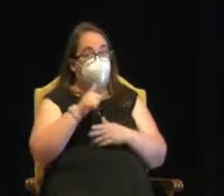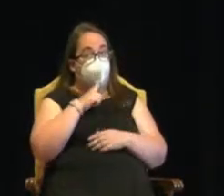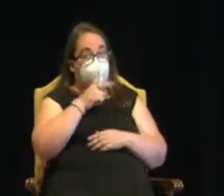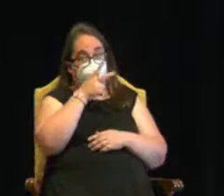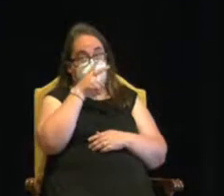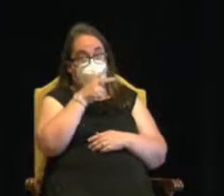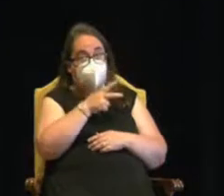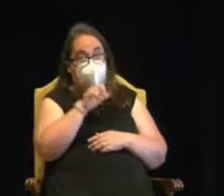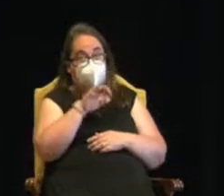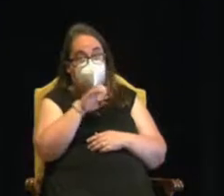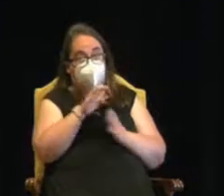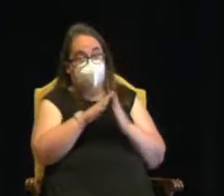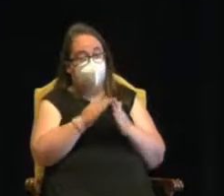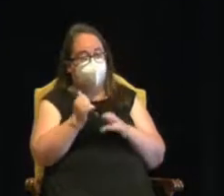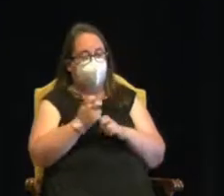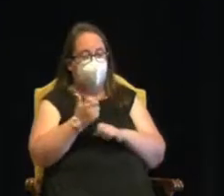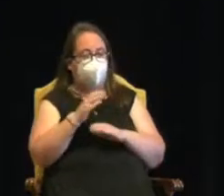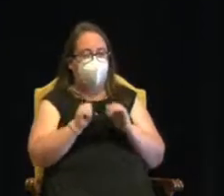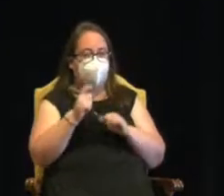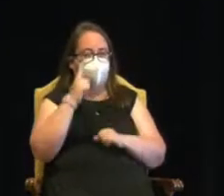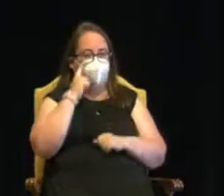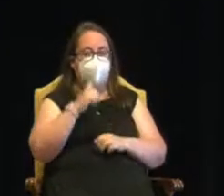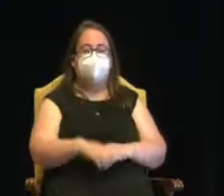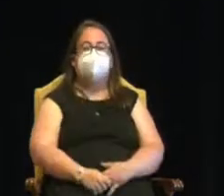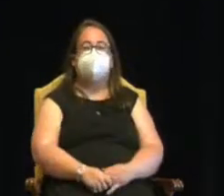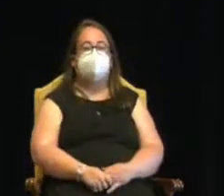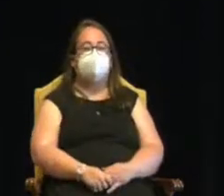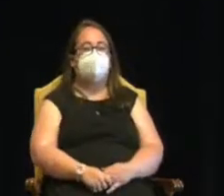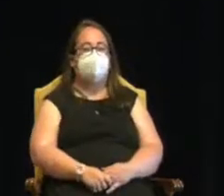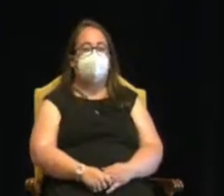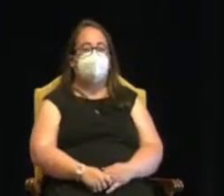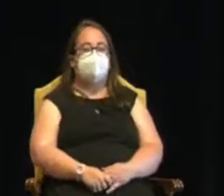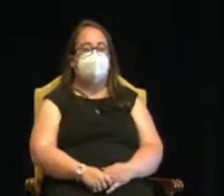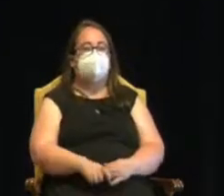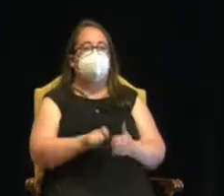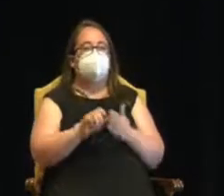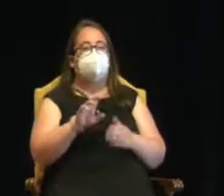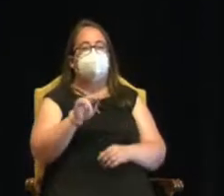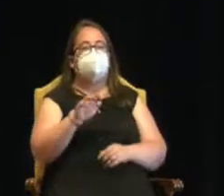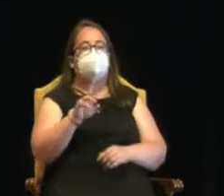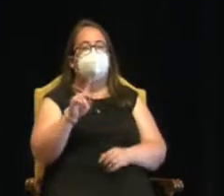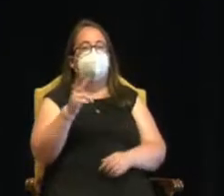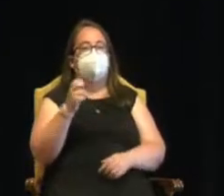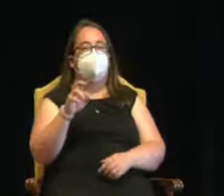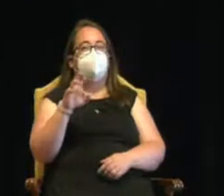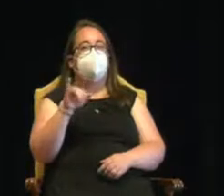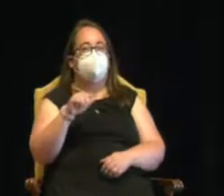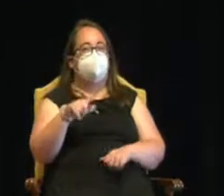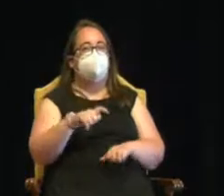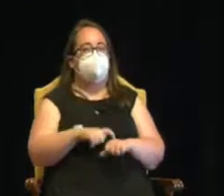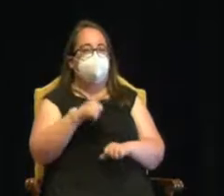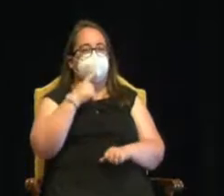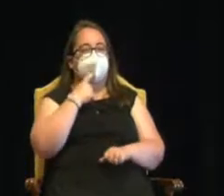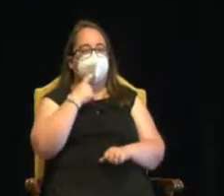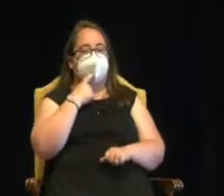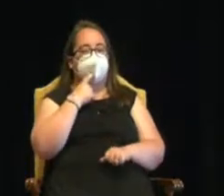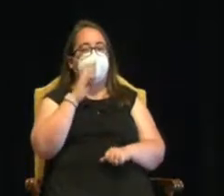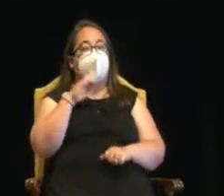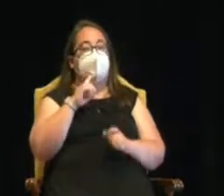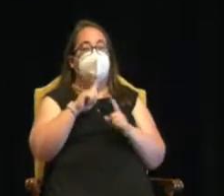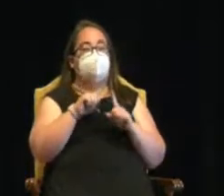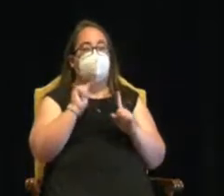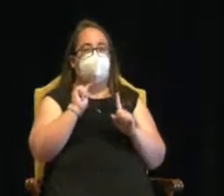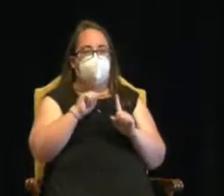novels. It's much harder than it looks. But, and the writer Nick Hornby, of all people, once observed that it seemed to